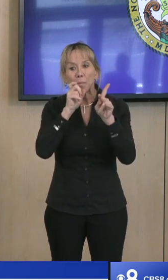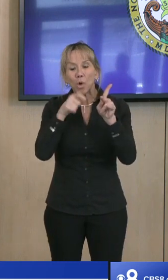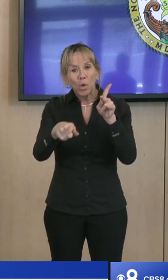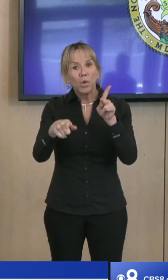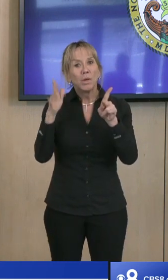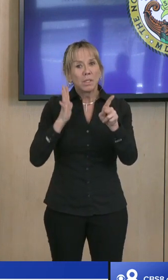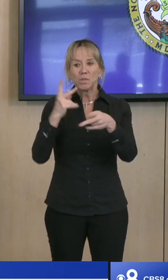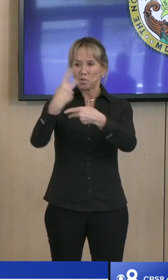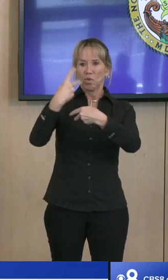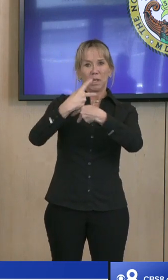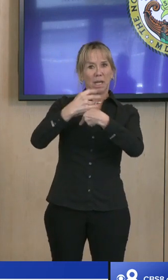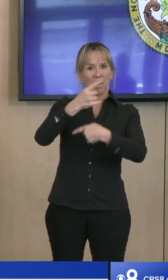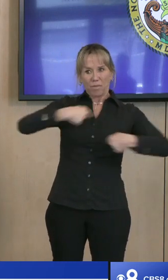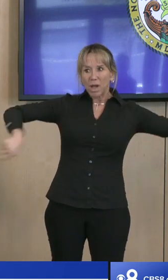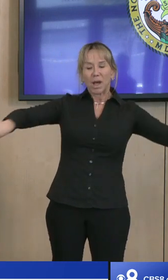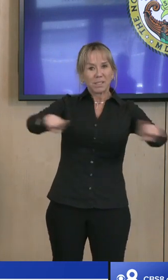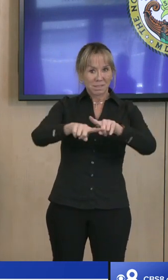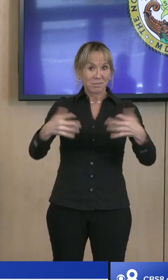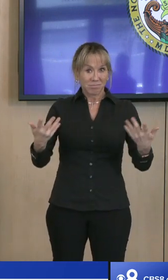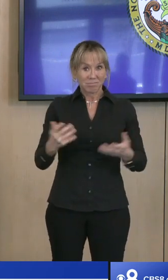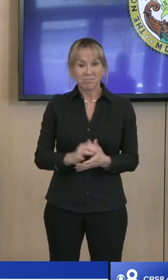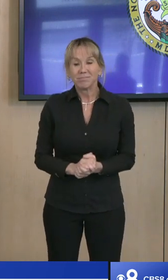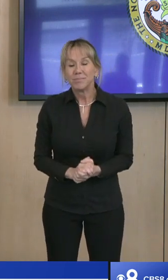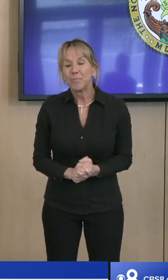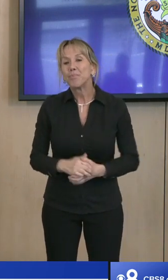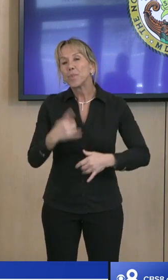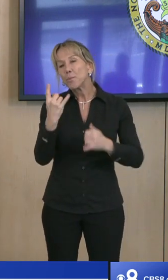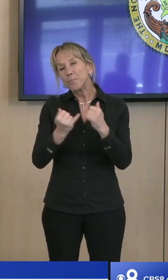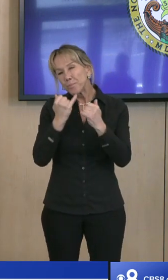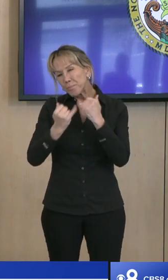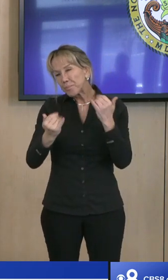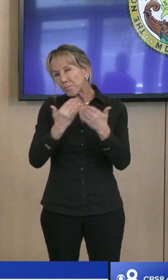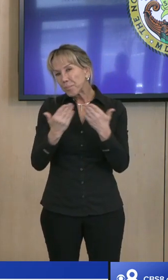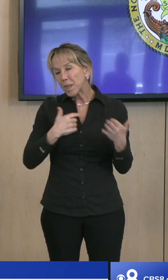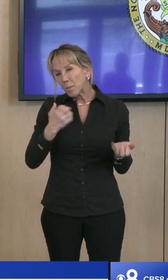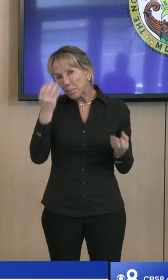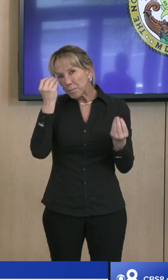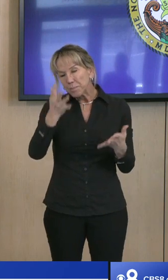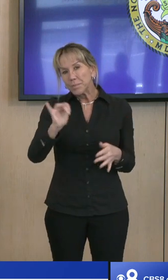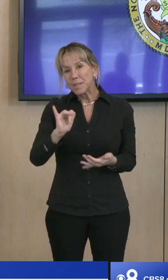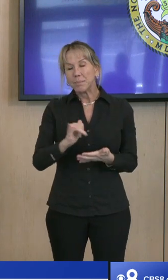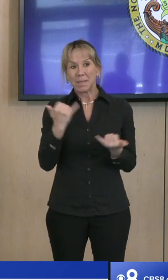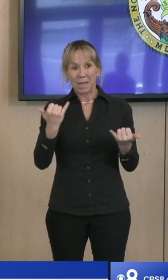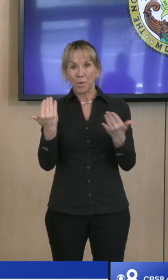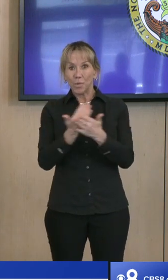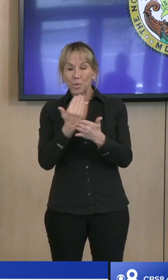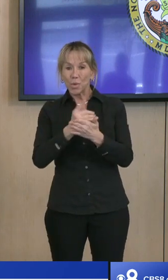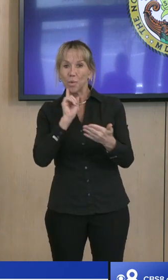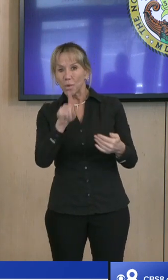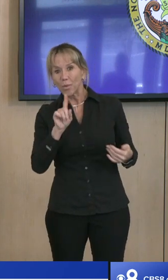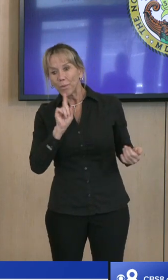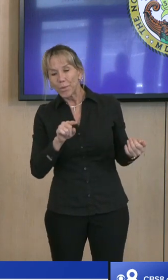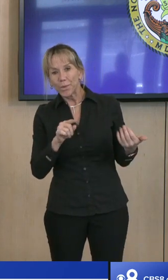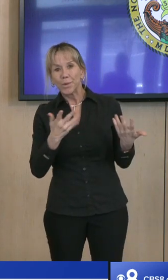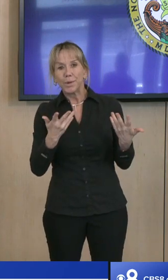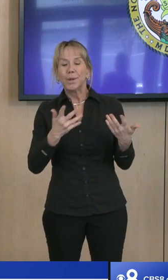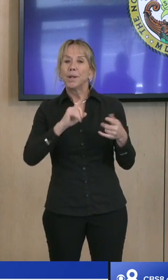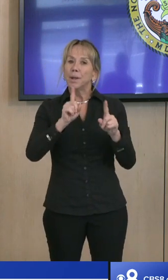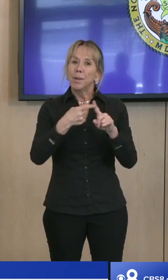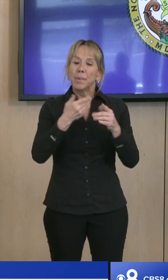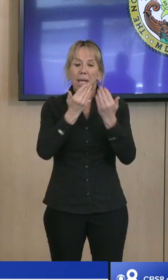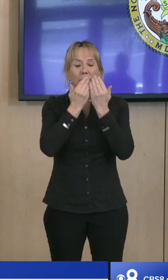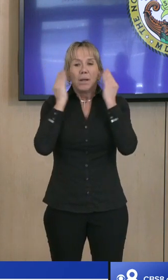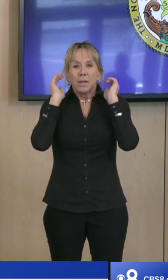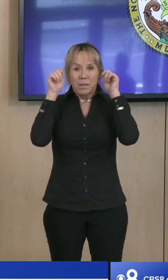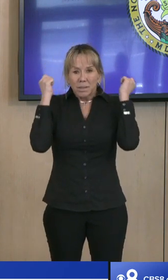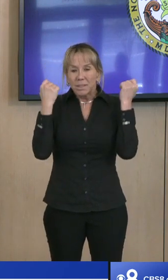of all of us. One final note, you know, with the new order that's come about in regards to